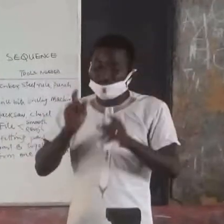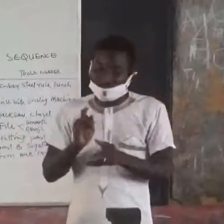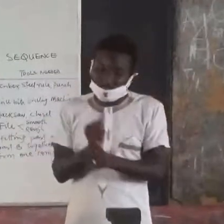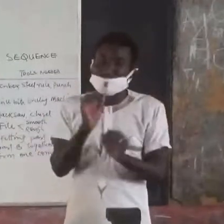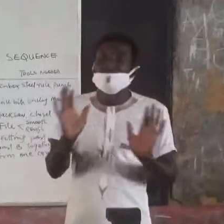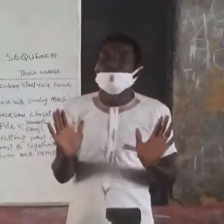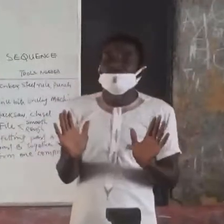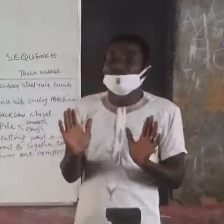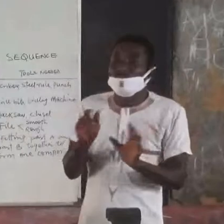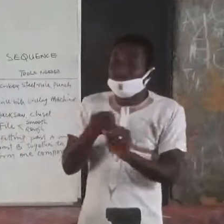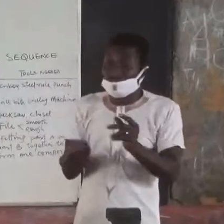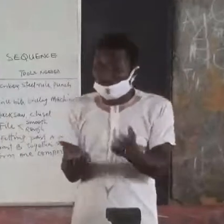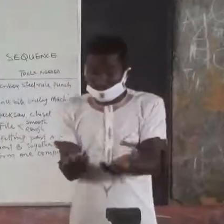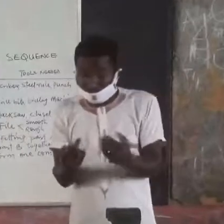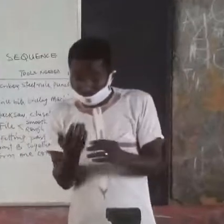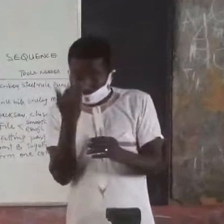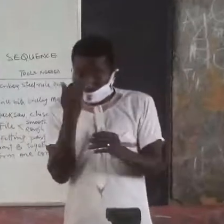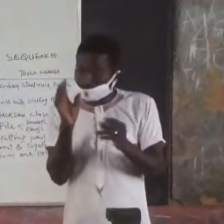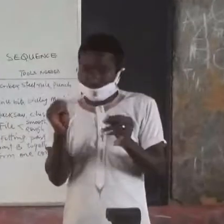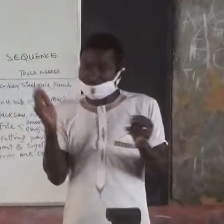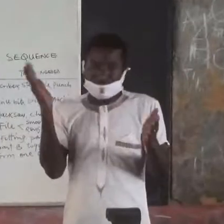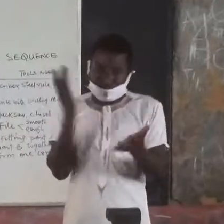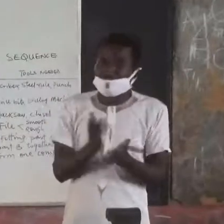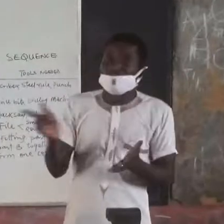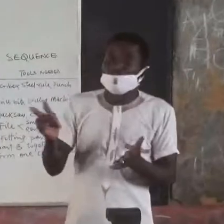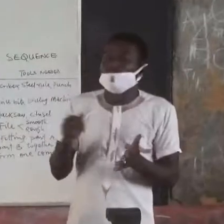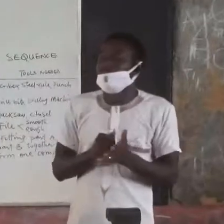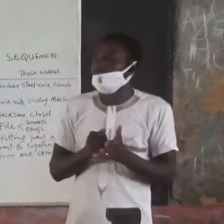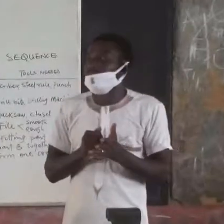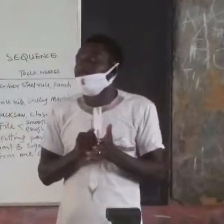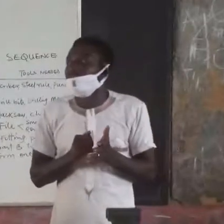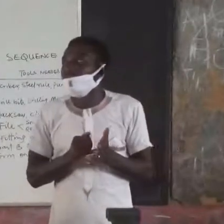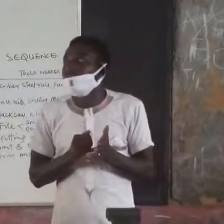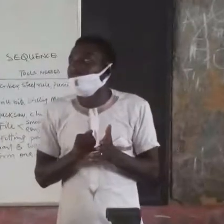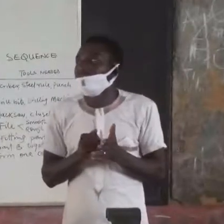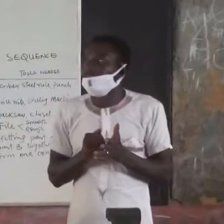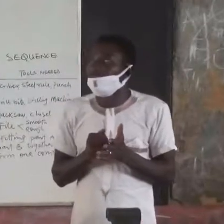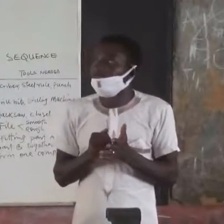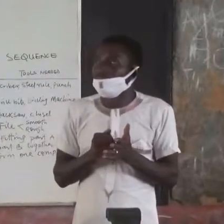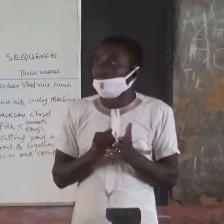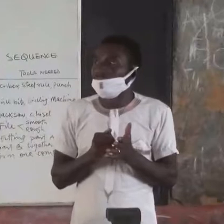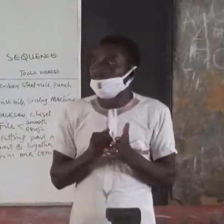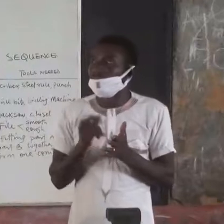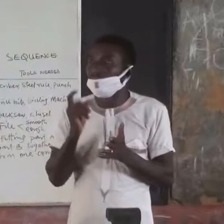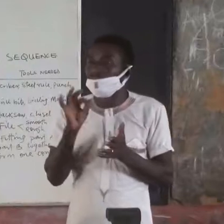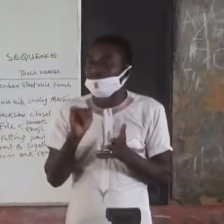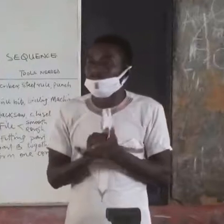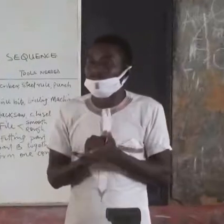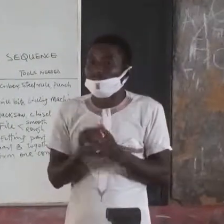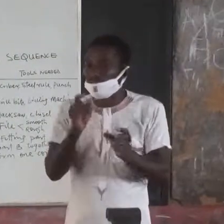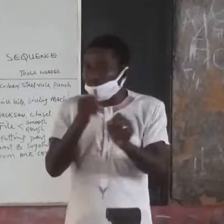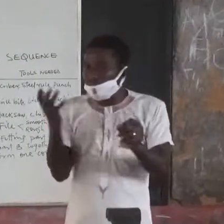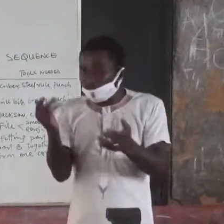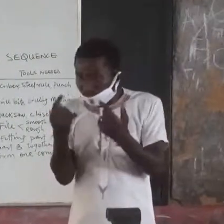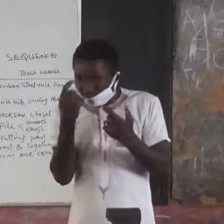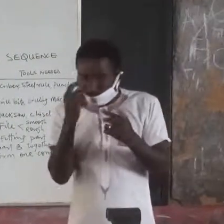operation. So anything that's flying toward your eyes, even if you didn't close your eyes, which I'm sure you just have to, you just strike at it and bounce down,